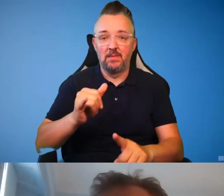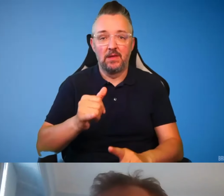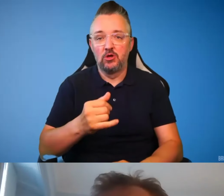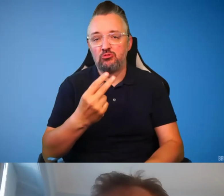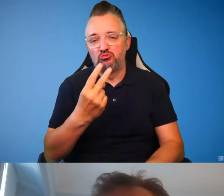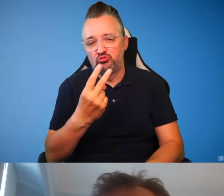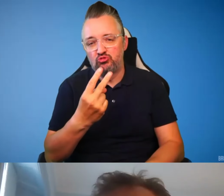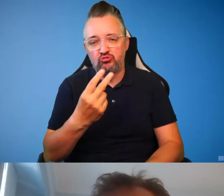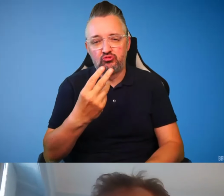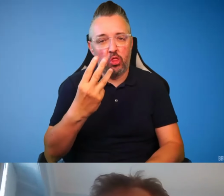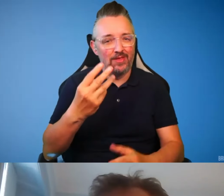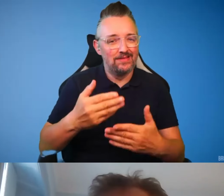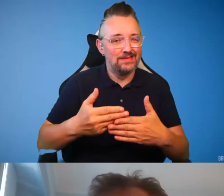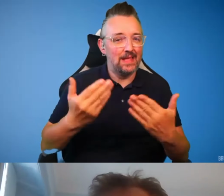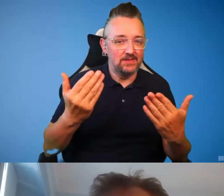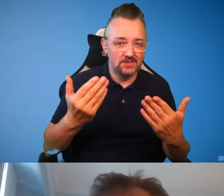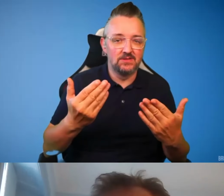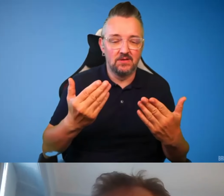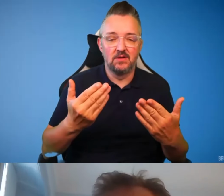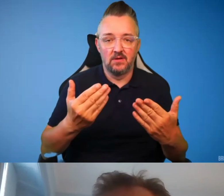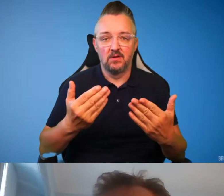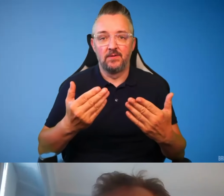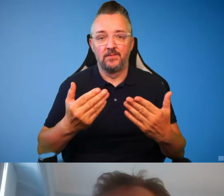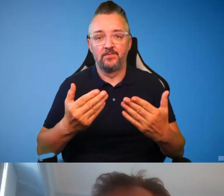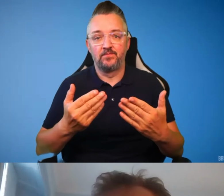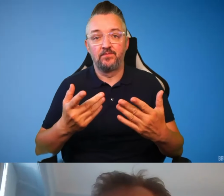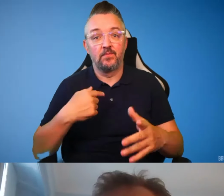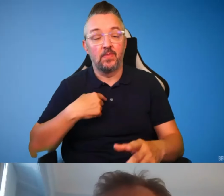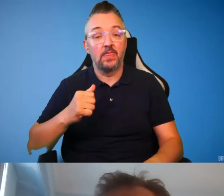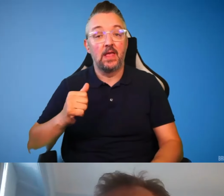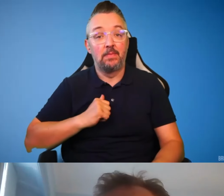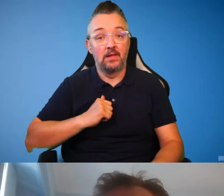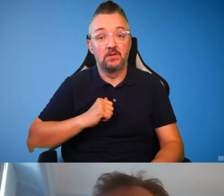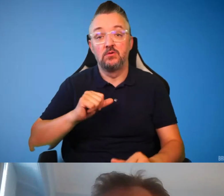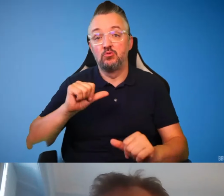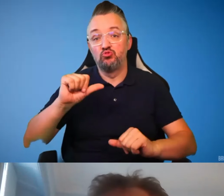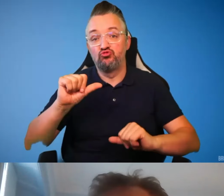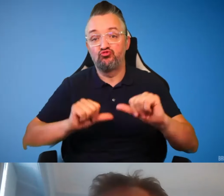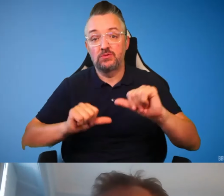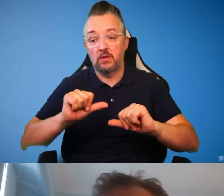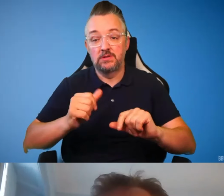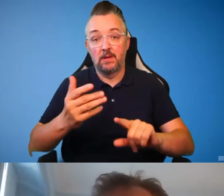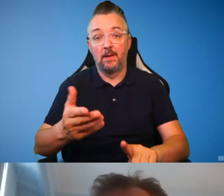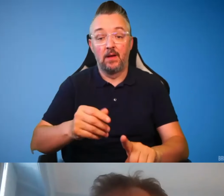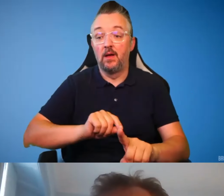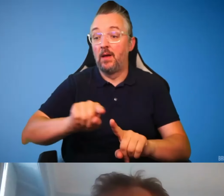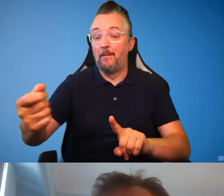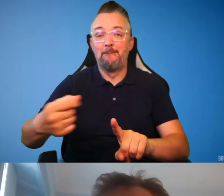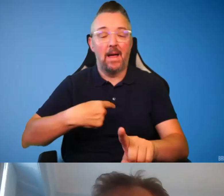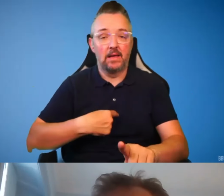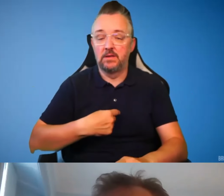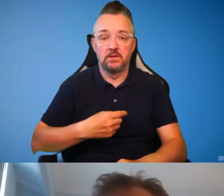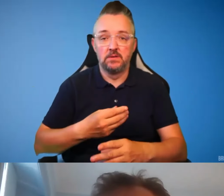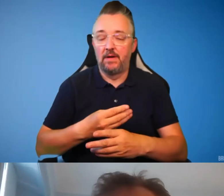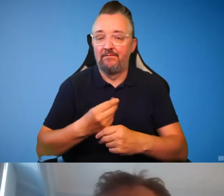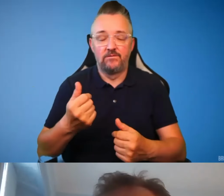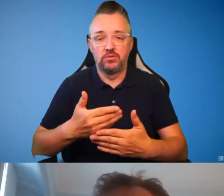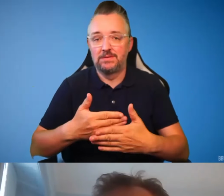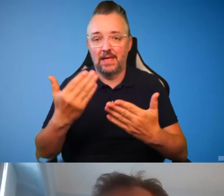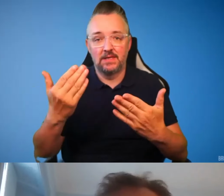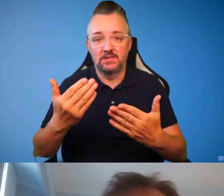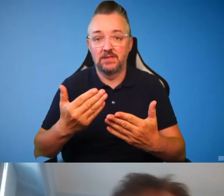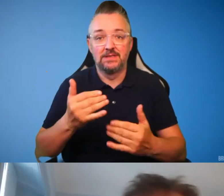days. But we're expecting results within days, and sometimes only a